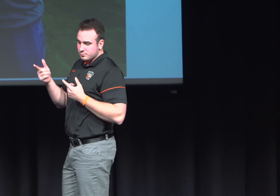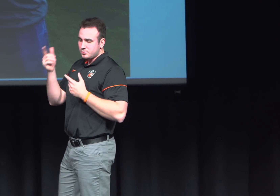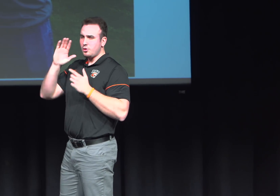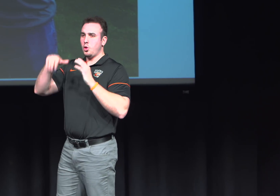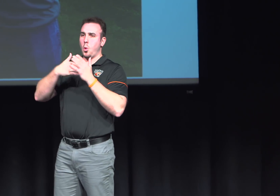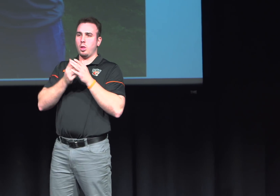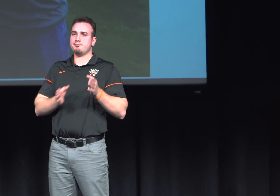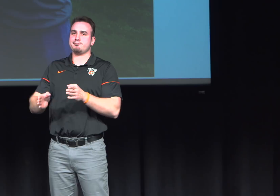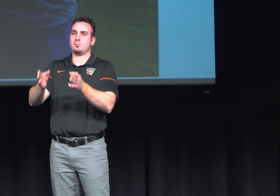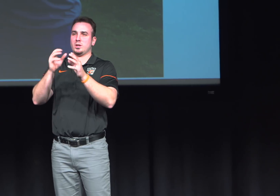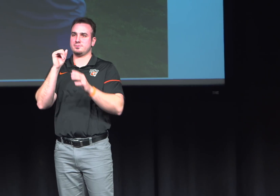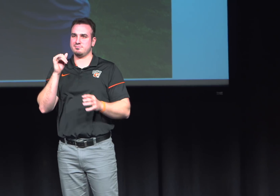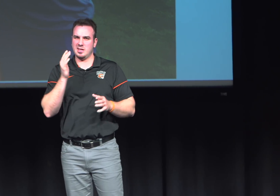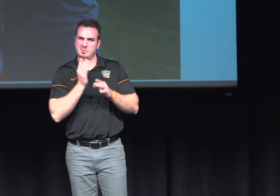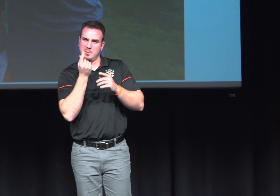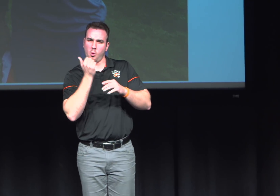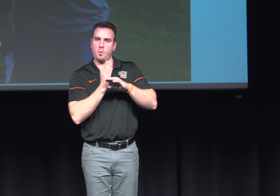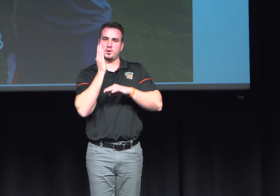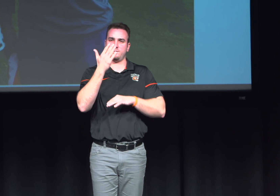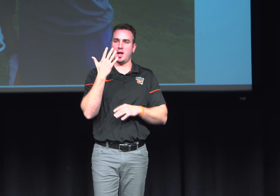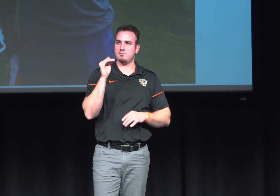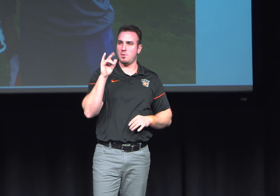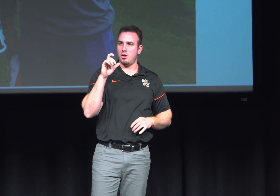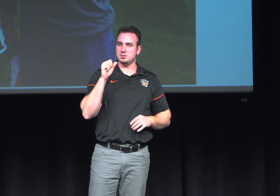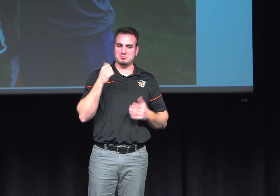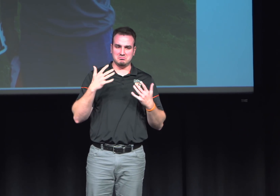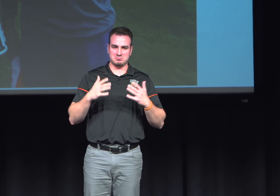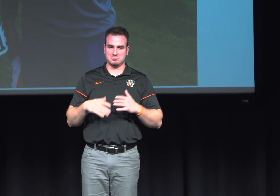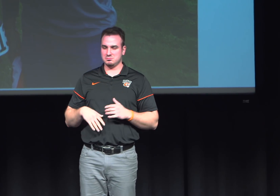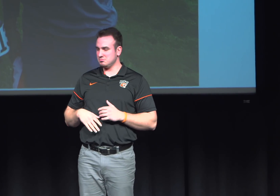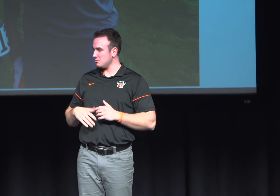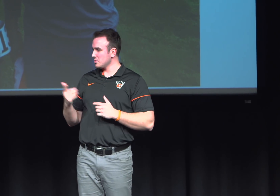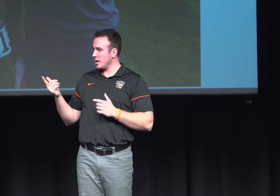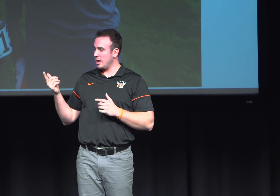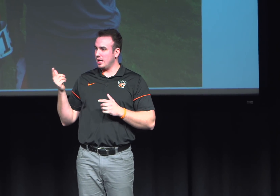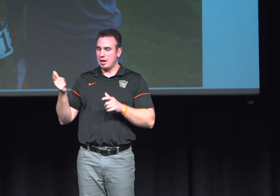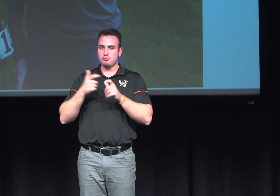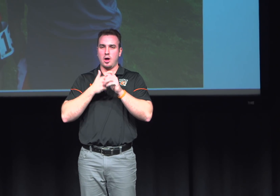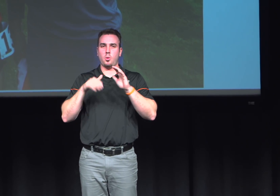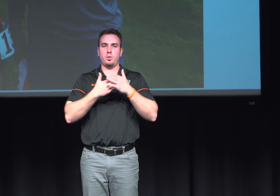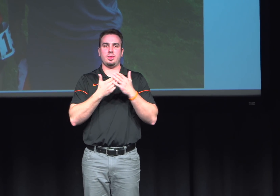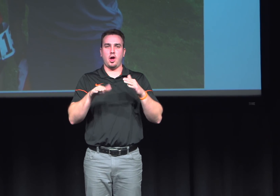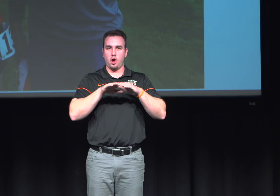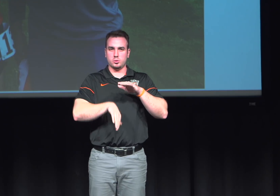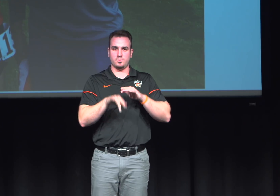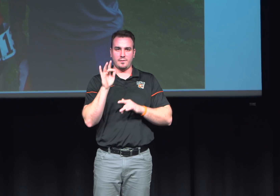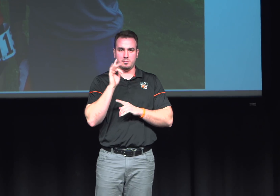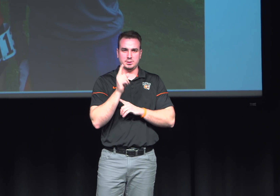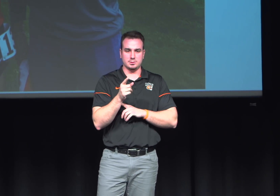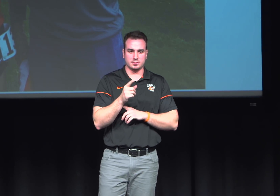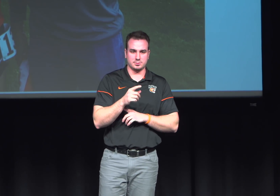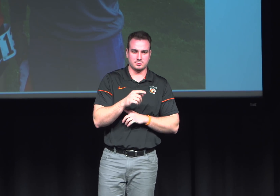race course was a little bit over 5 miles long, and Otto ran the entire thing under 25